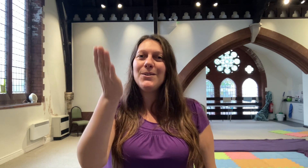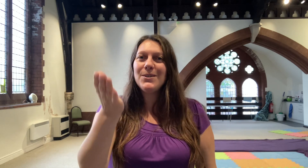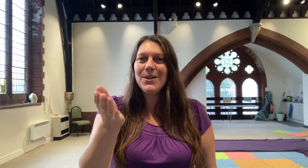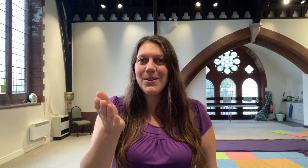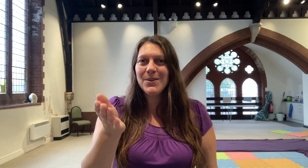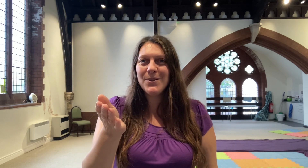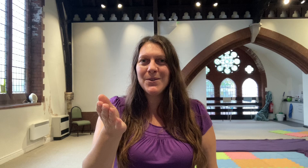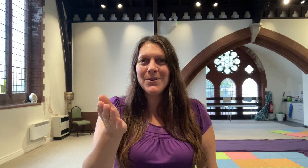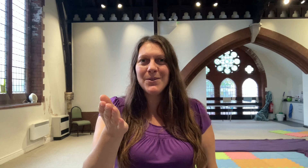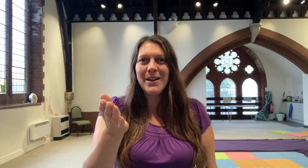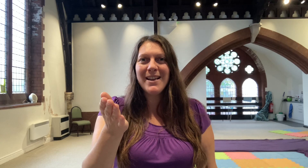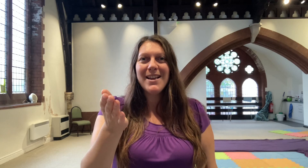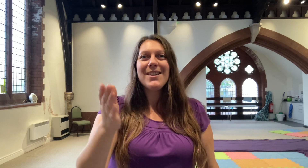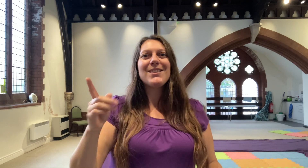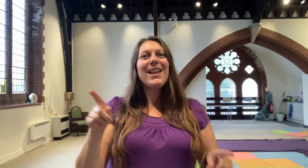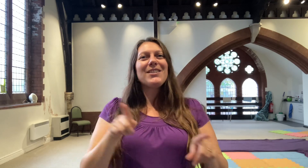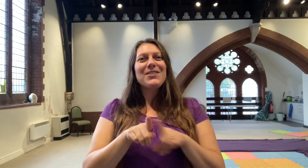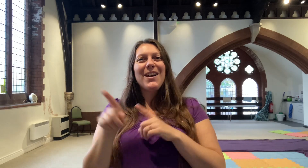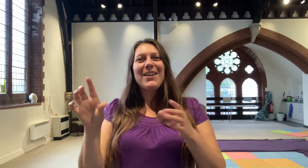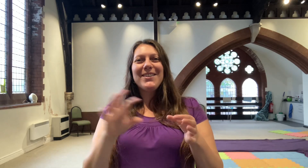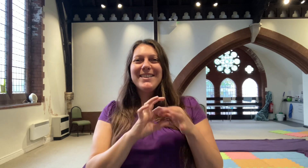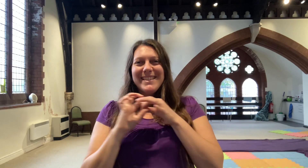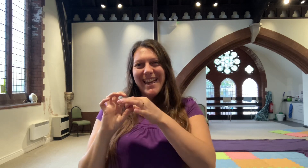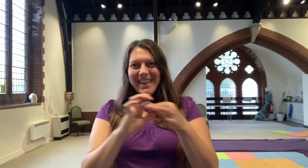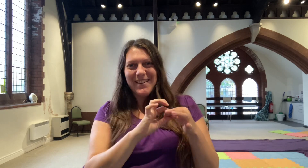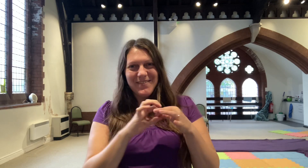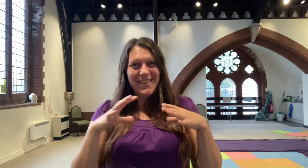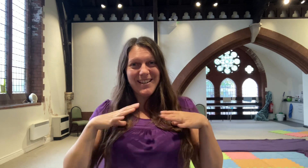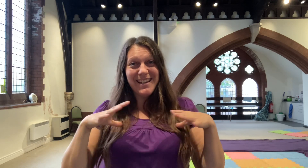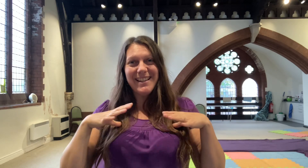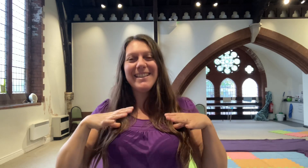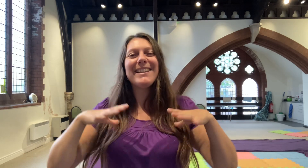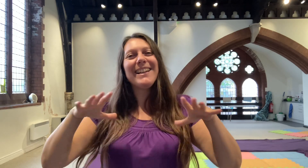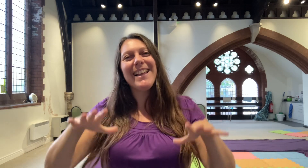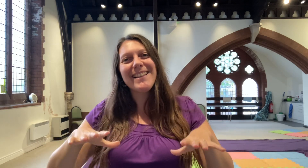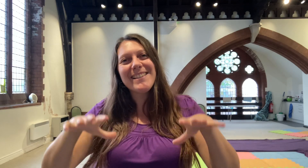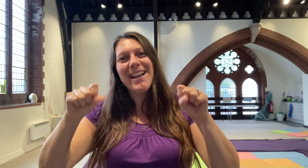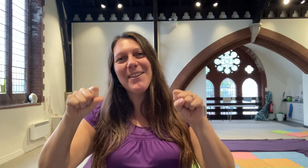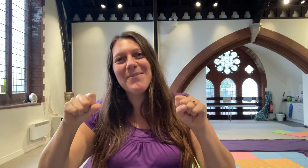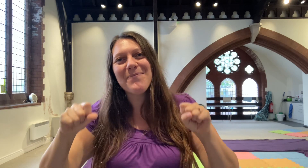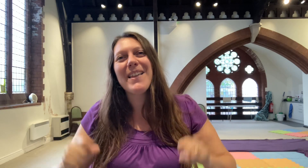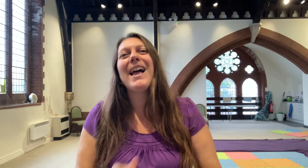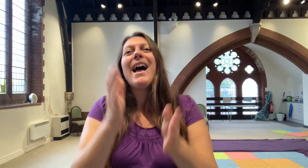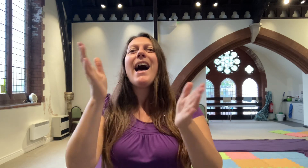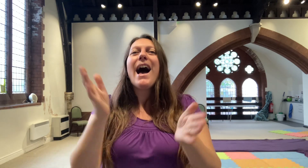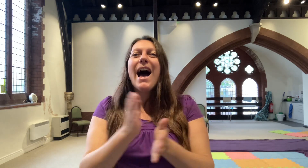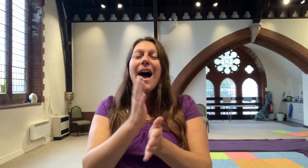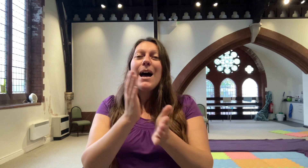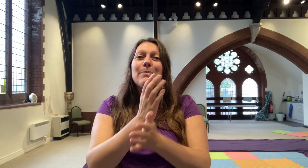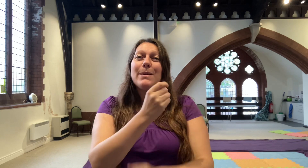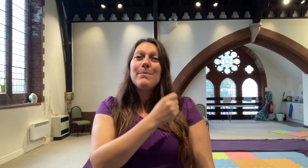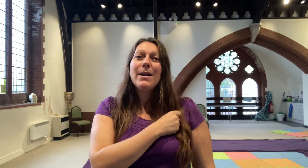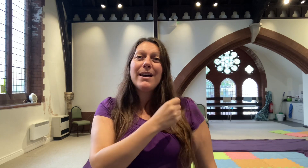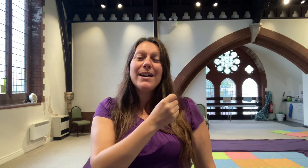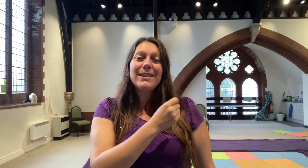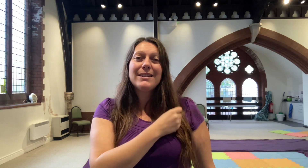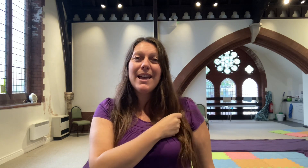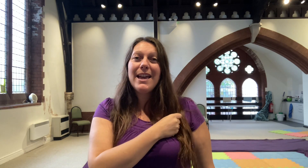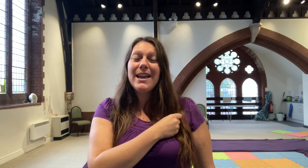you. So let's try it all together. You ready? Let's go. Happy birthday